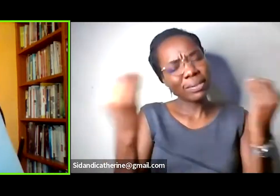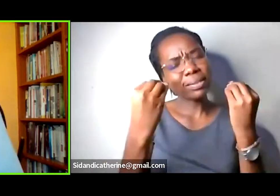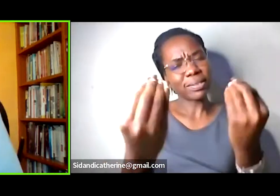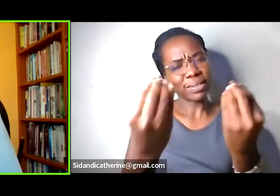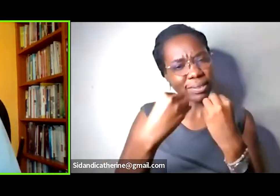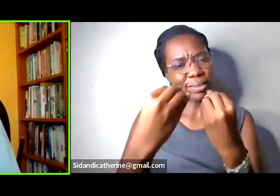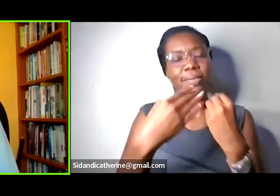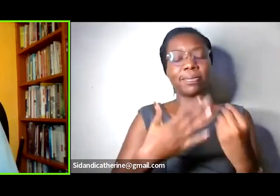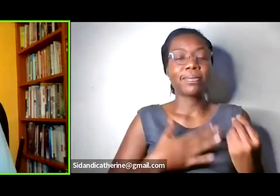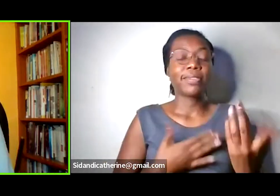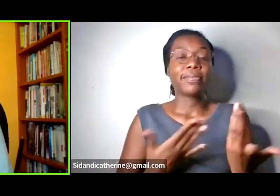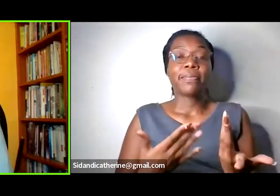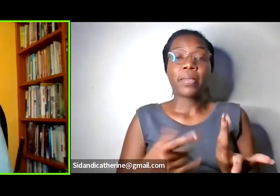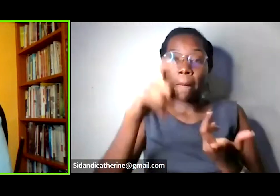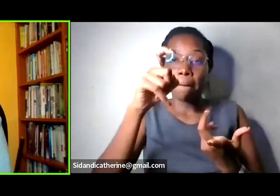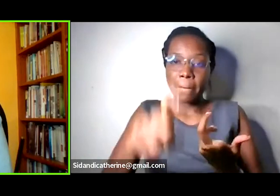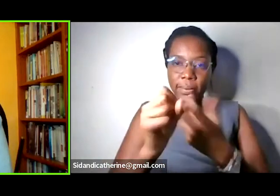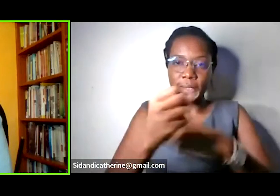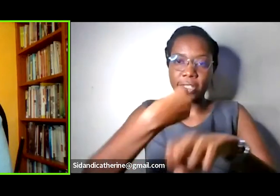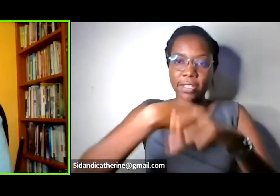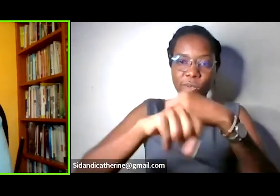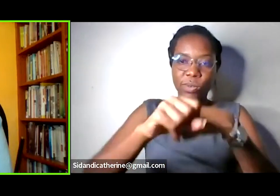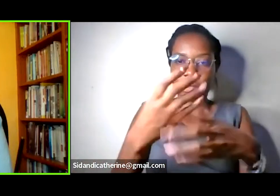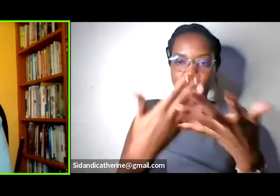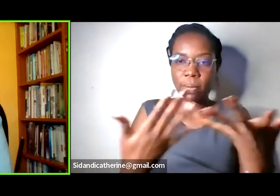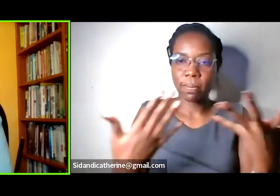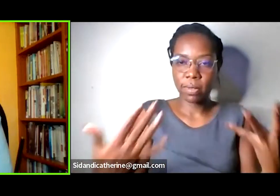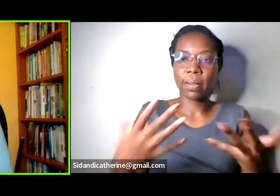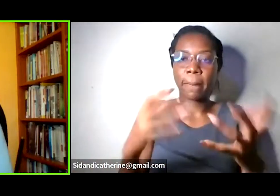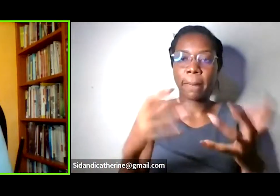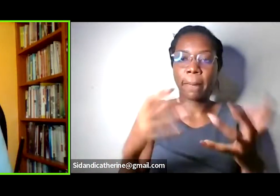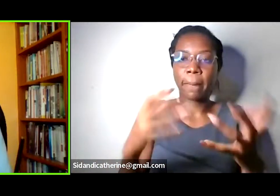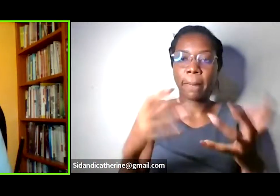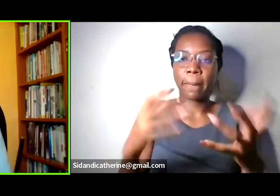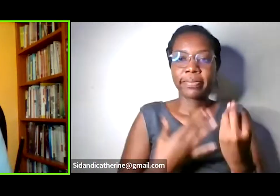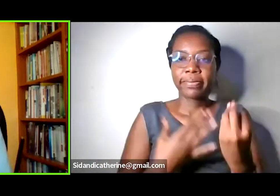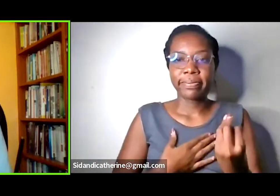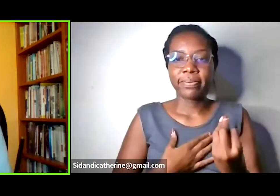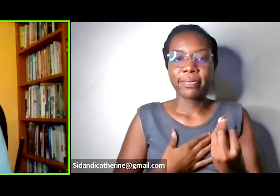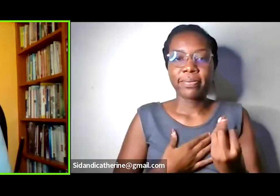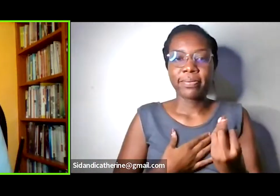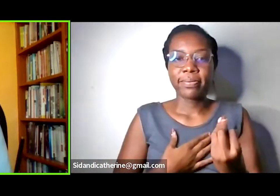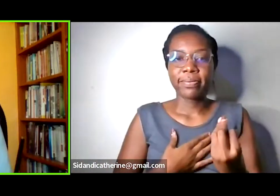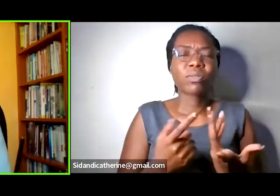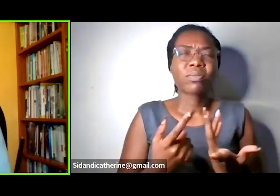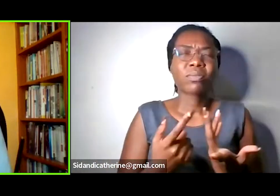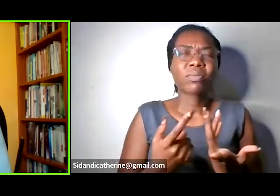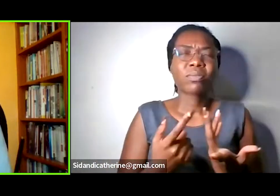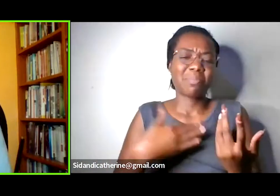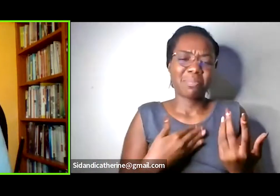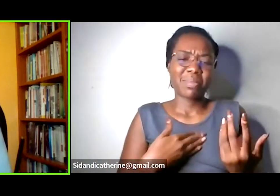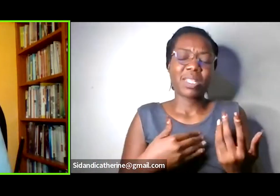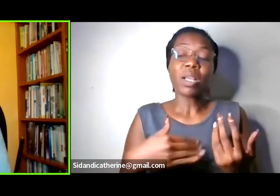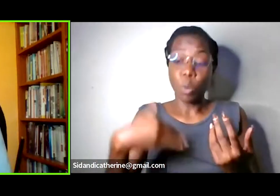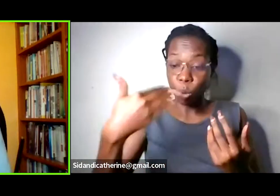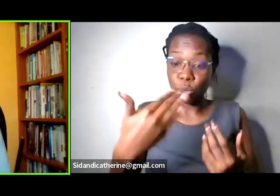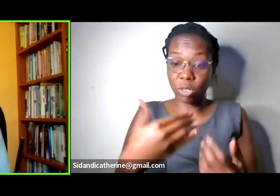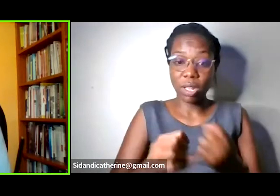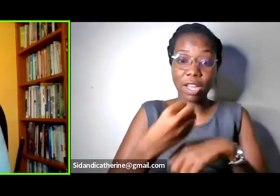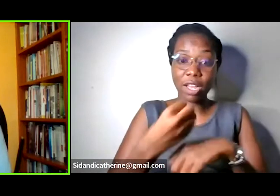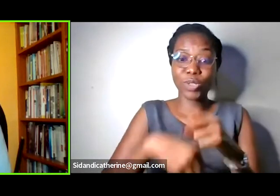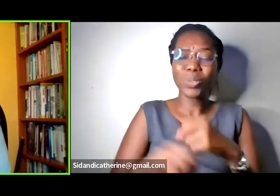item number 1 that you must crack. Because if you get it right, somebody raises their hand